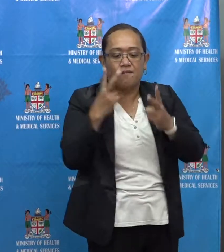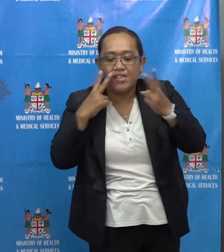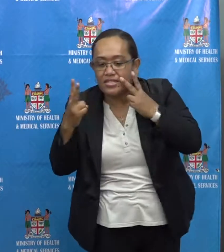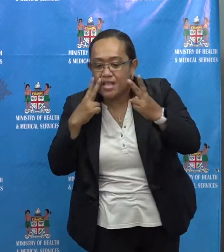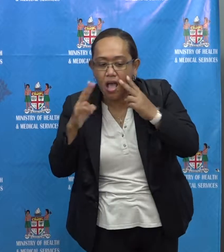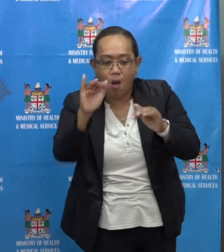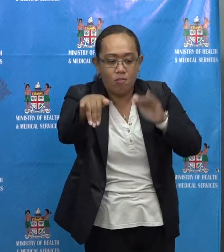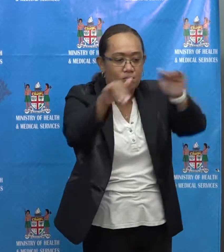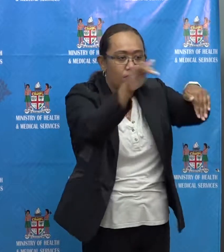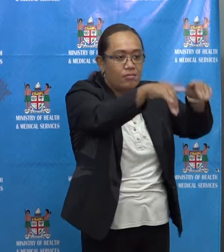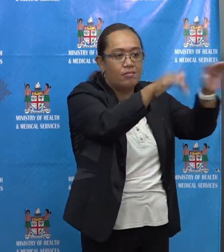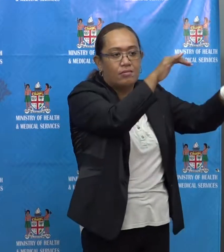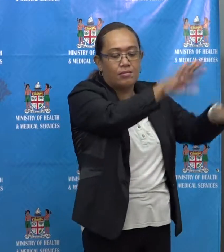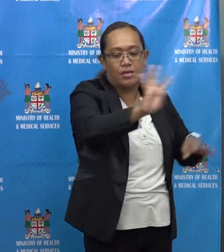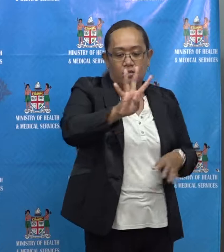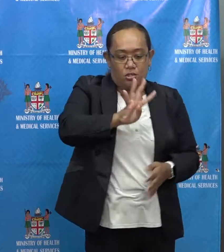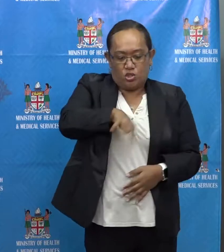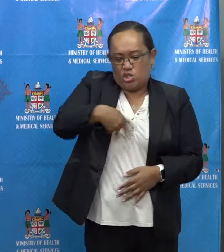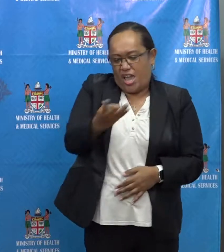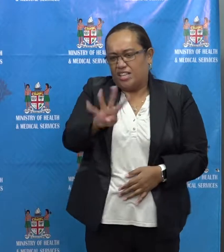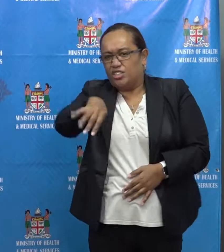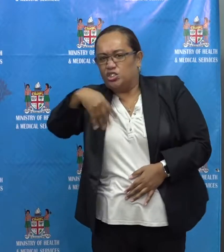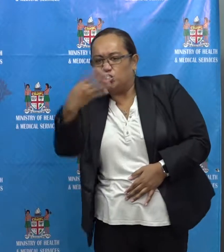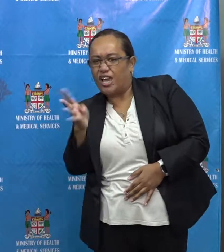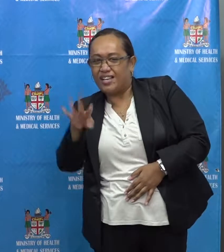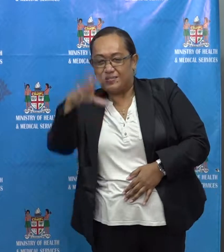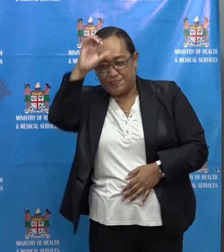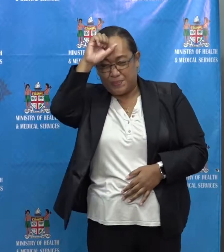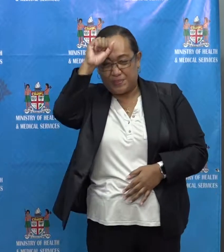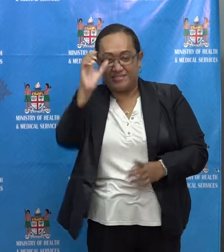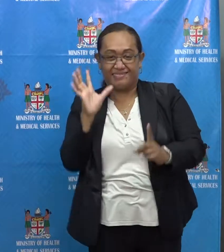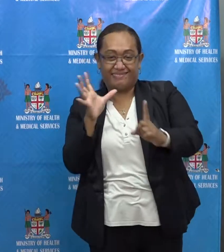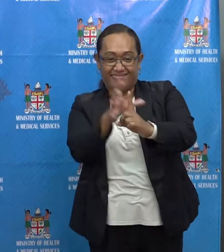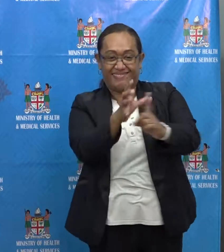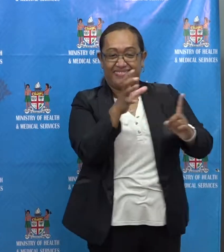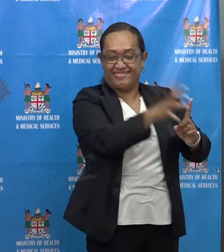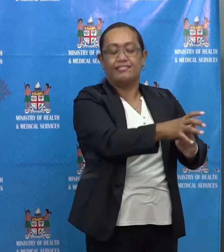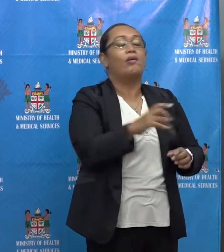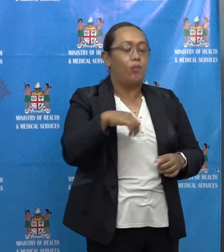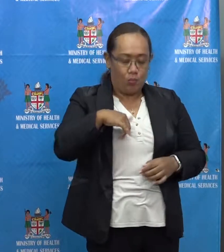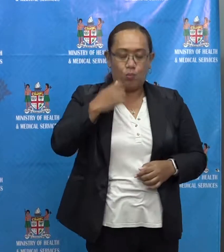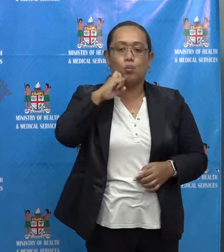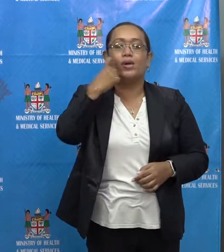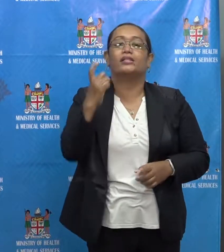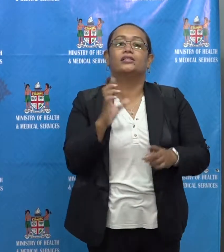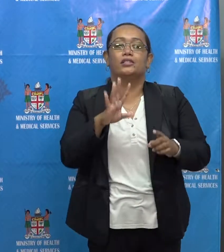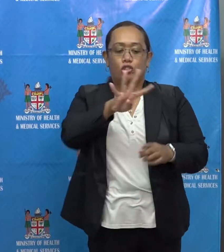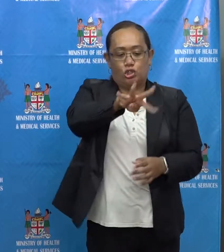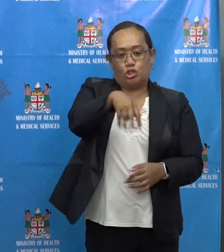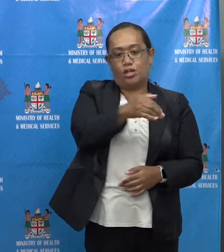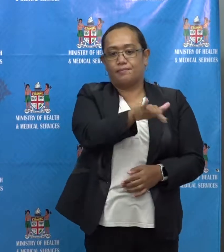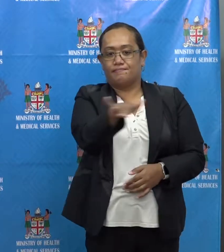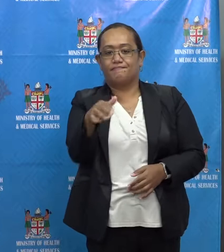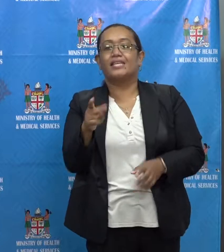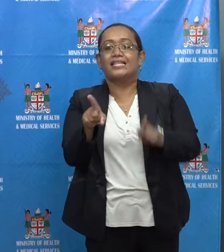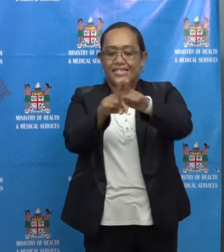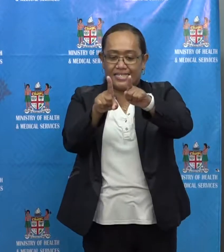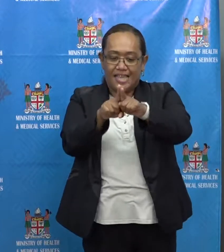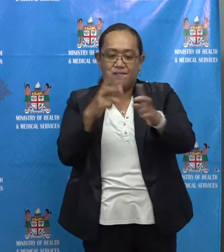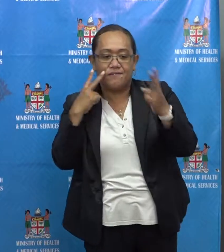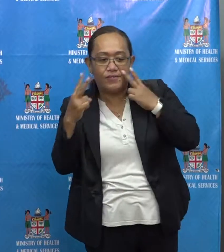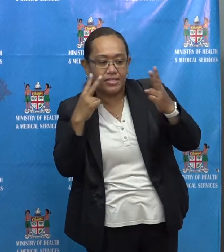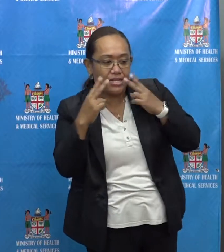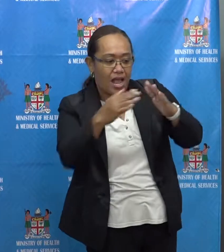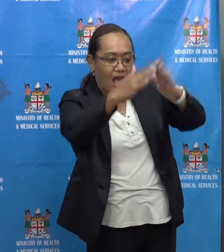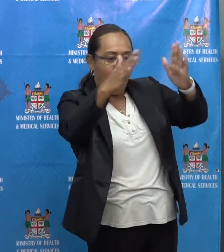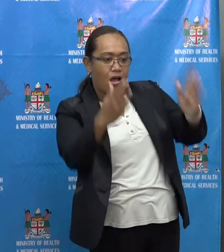Health officials will also be checking Fijians for COVID-like symptoms and making sure that they had not had contact with